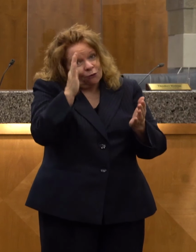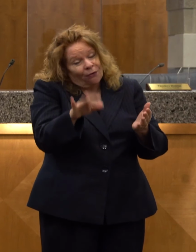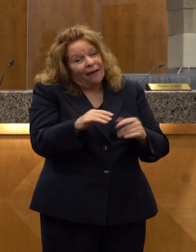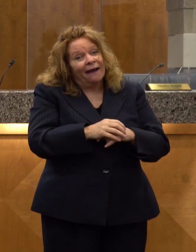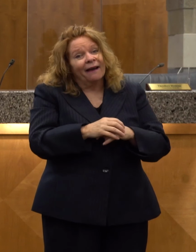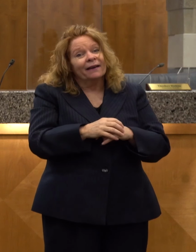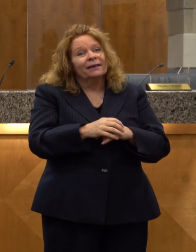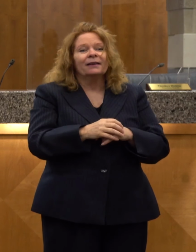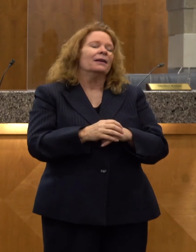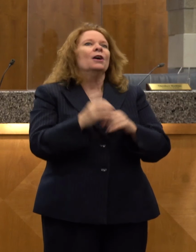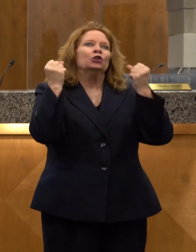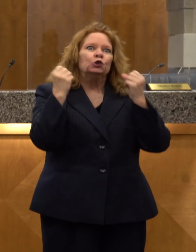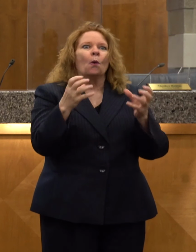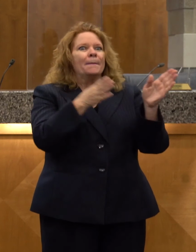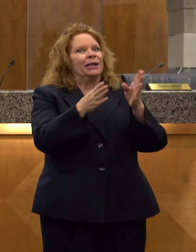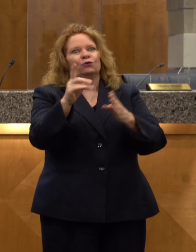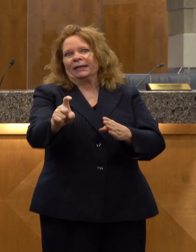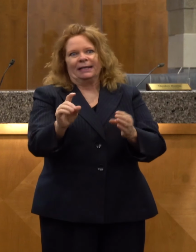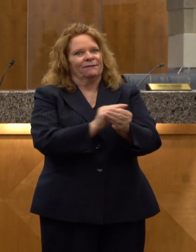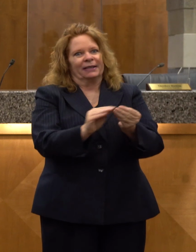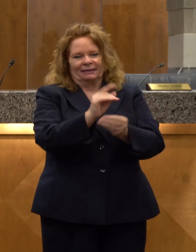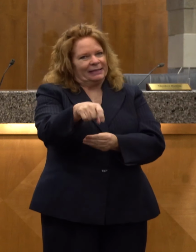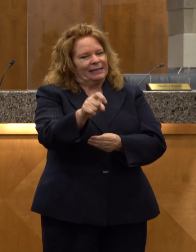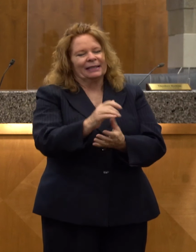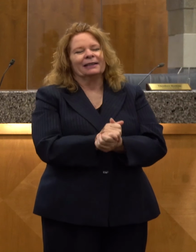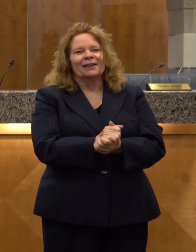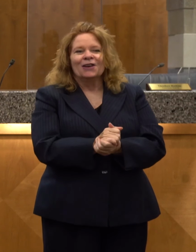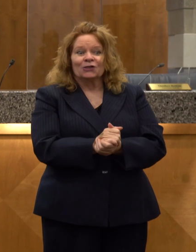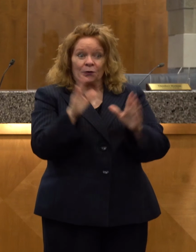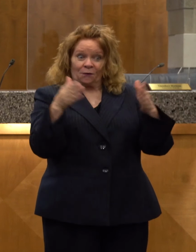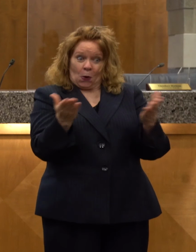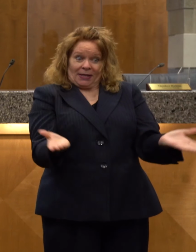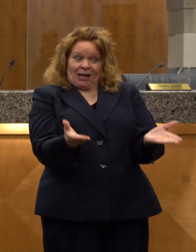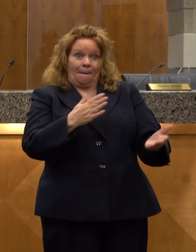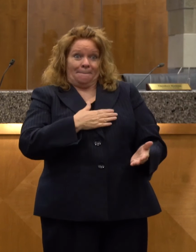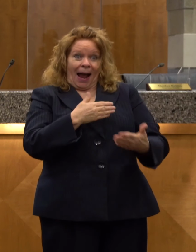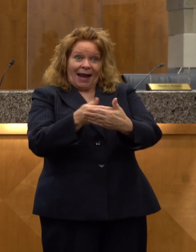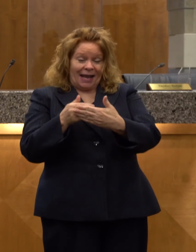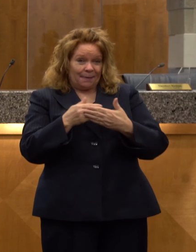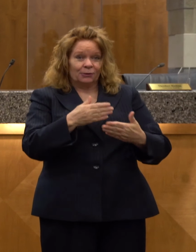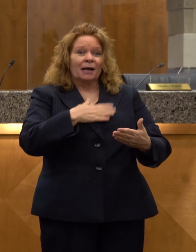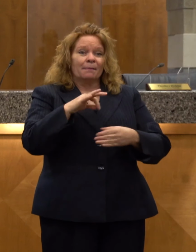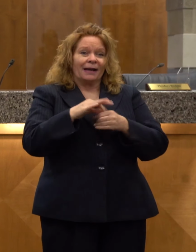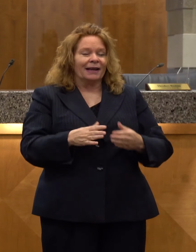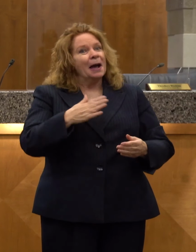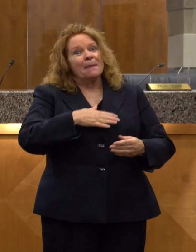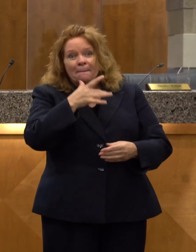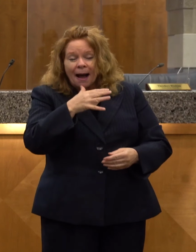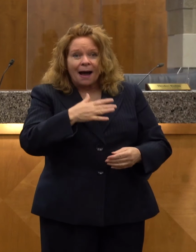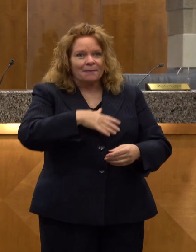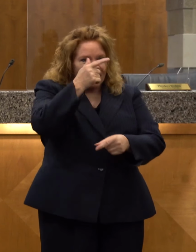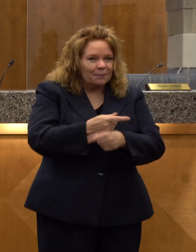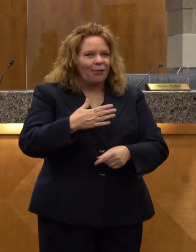And there are so many streets that are in desperate need of repair. And so to have this done for my neighbors and constituent, my mom, my brother, and my